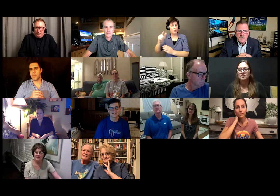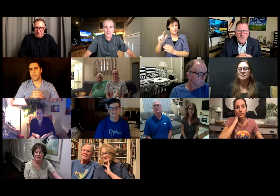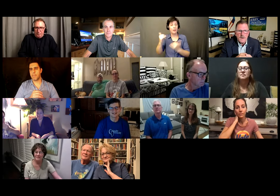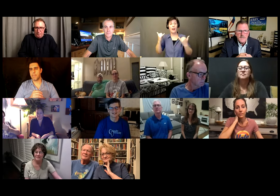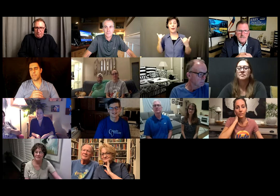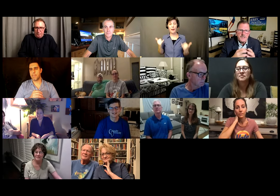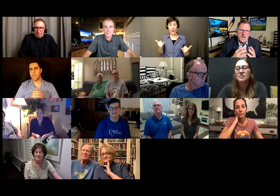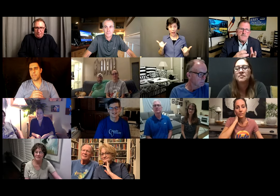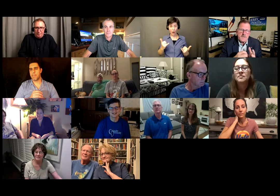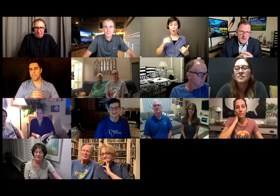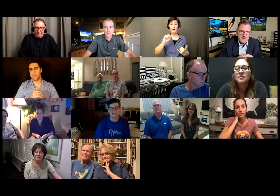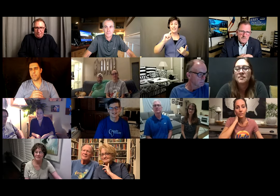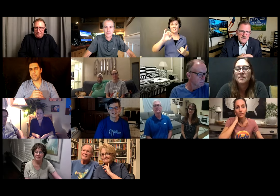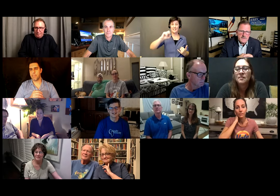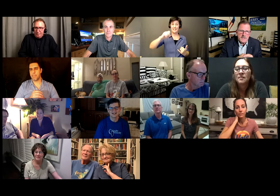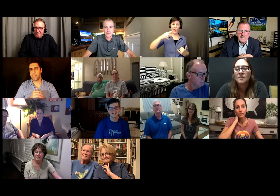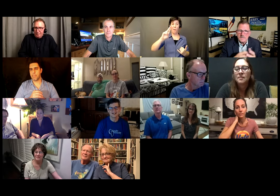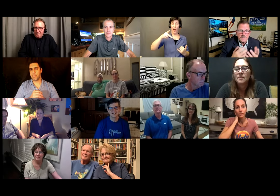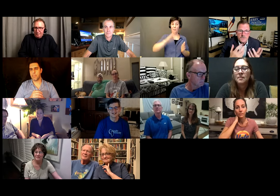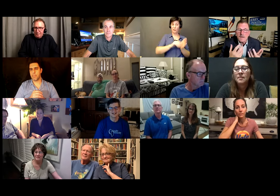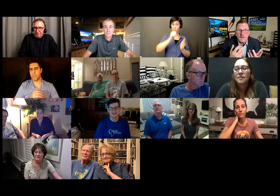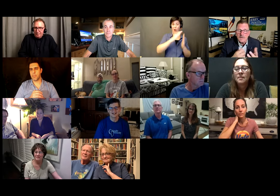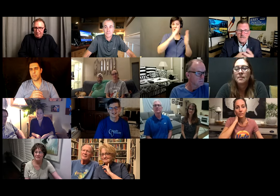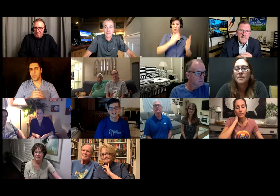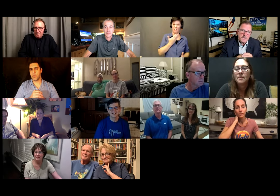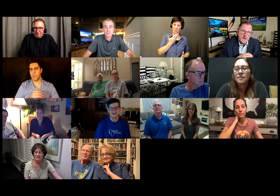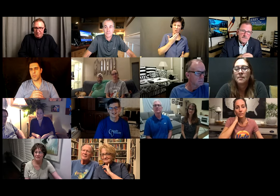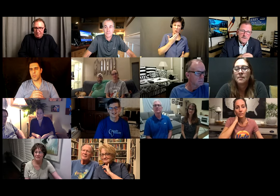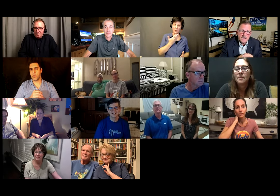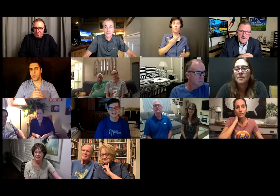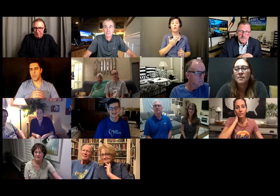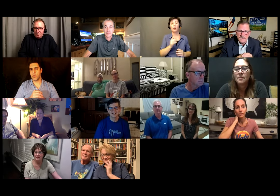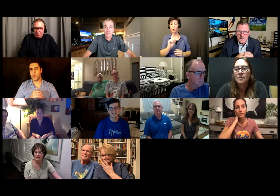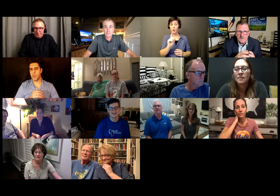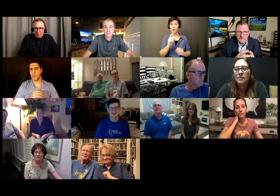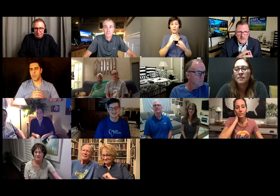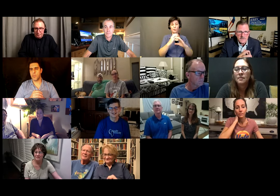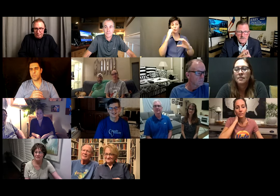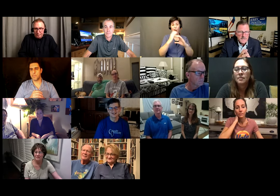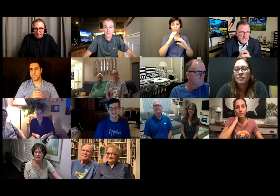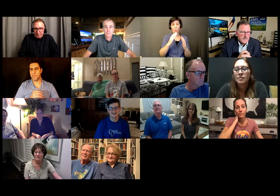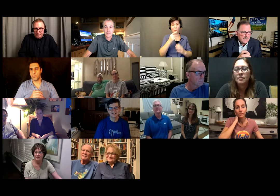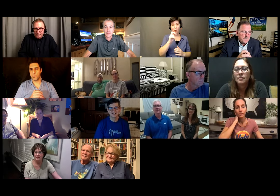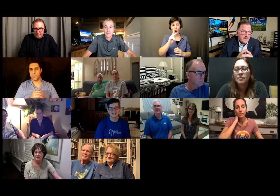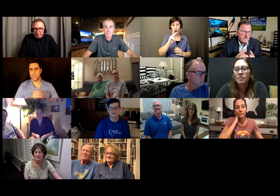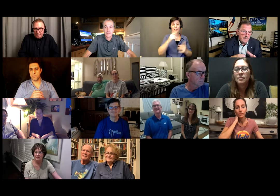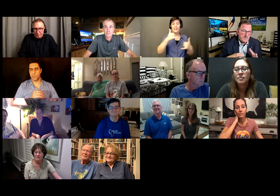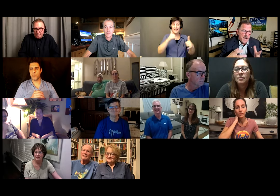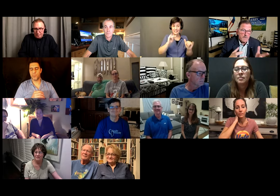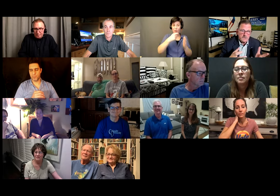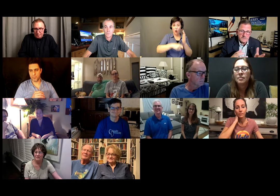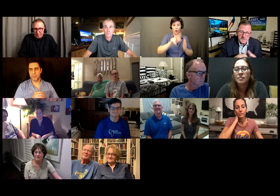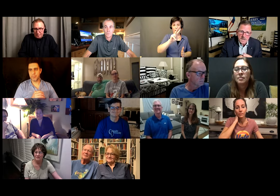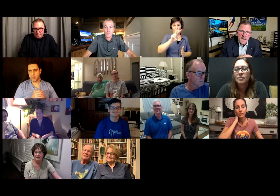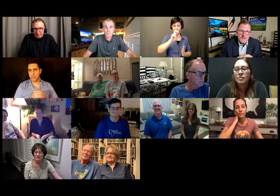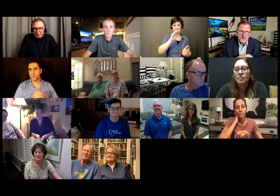Pleasanton anymore. The cheapest house in Pleasanton is a trailer in the trailer park for $350,000. The cheapest